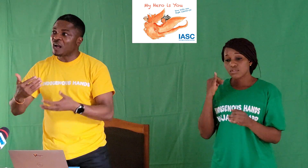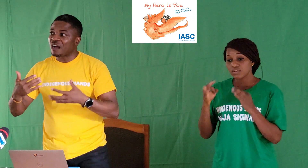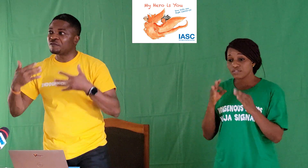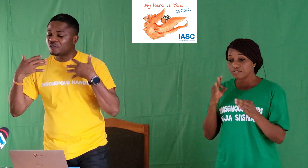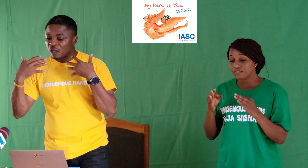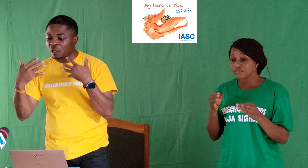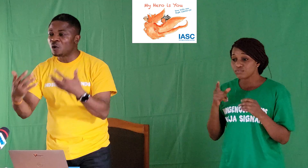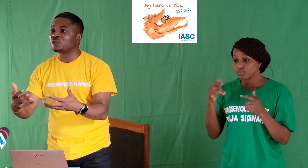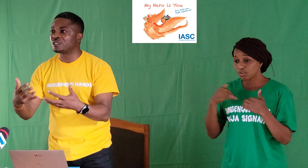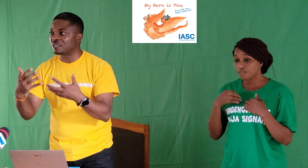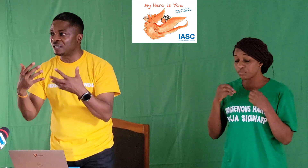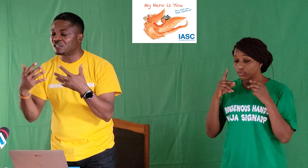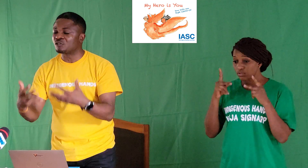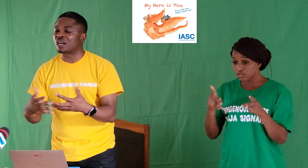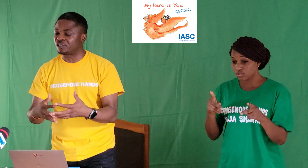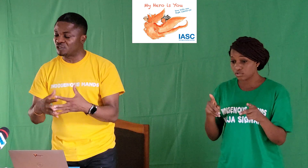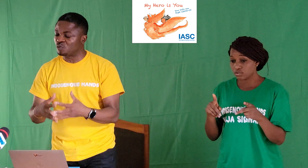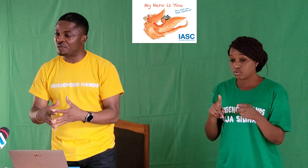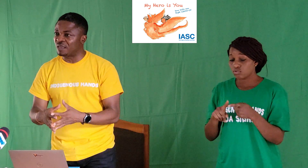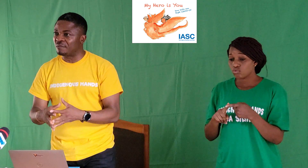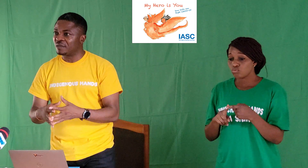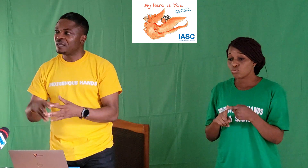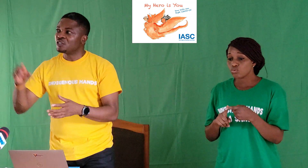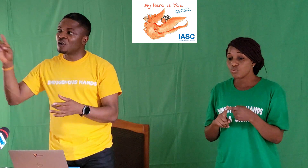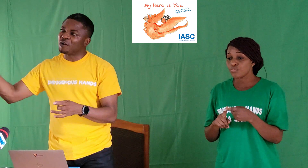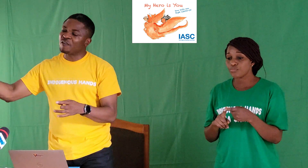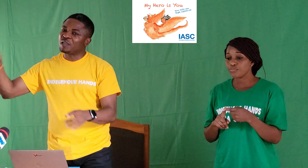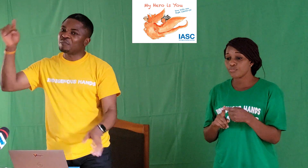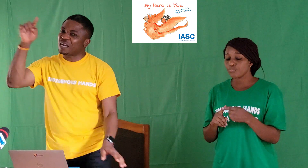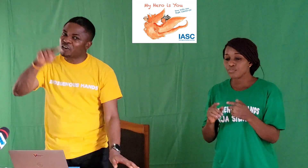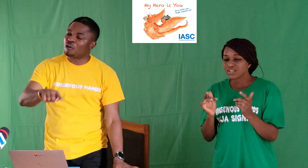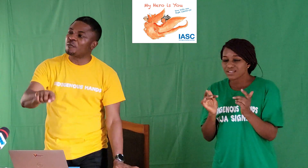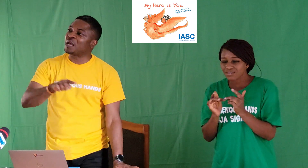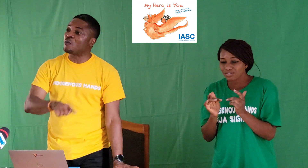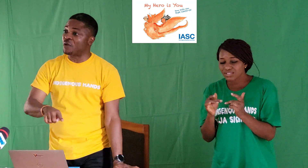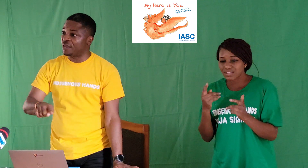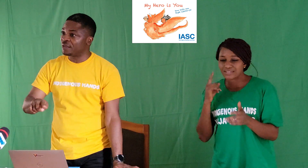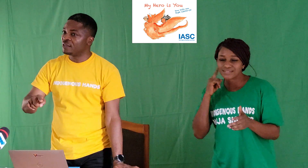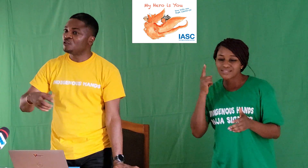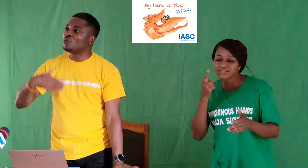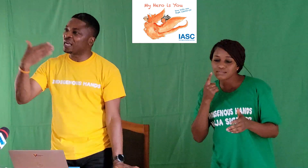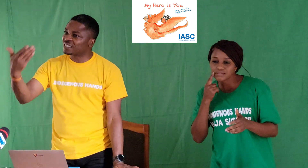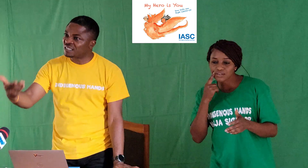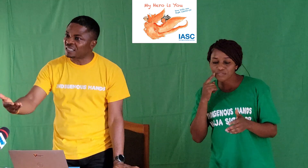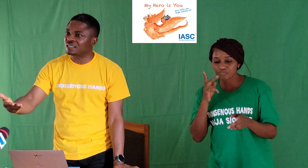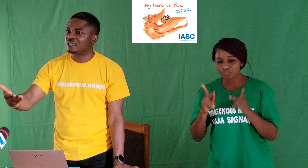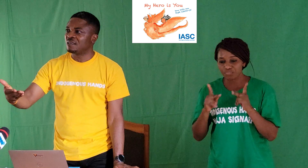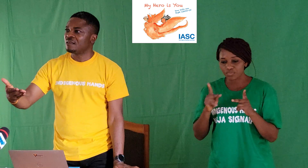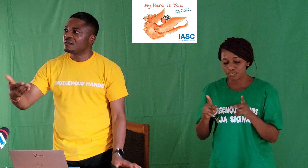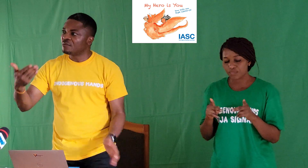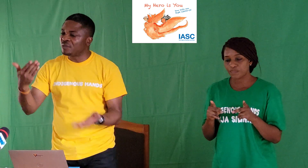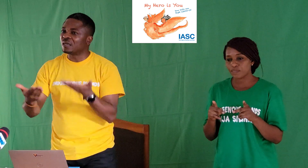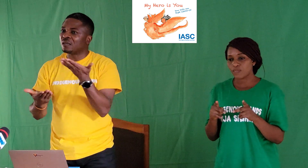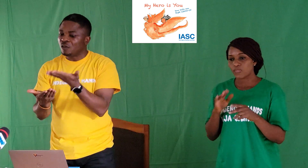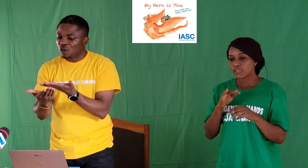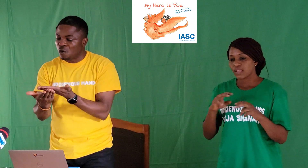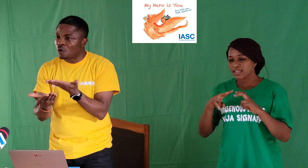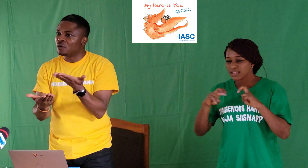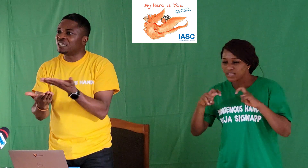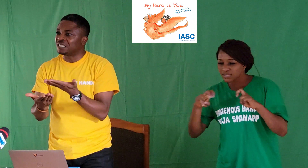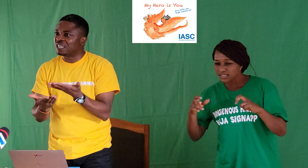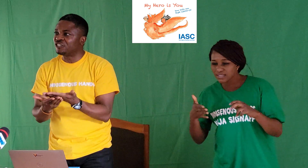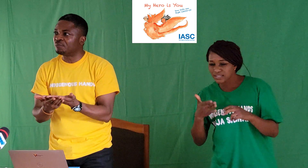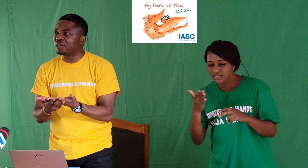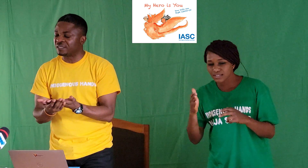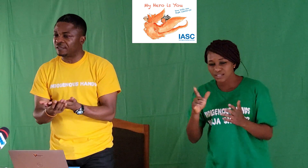if you have close interactions with them, so many of them that grew up that way, you will assess their